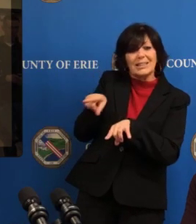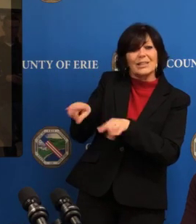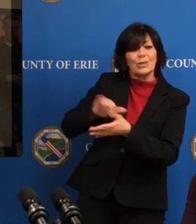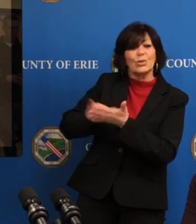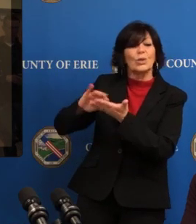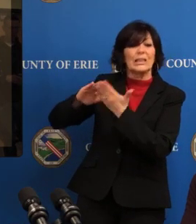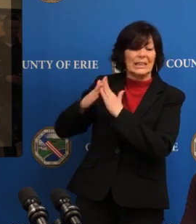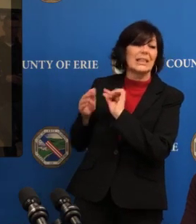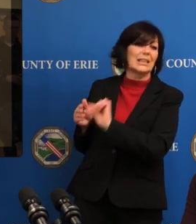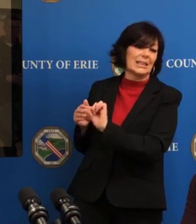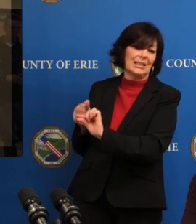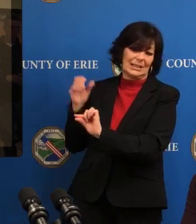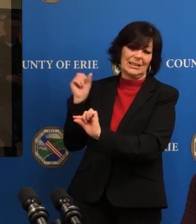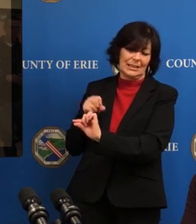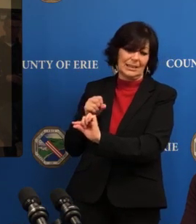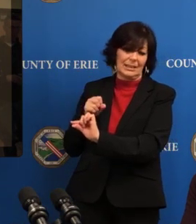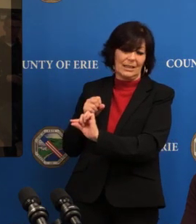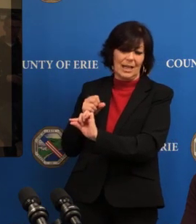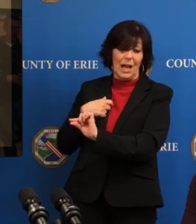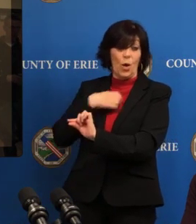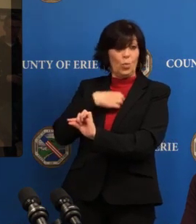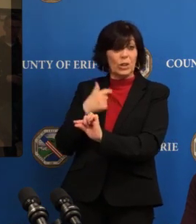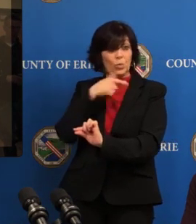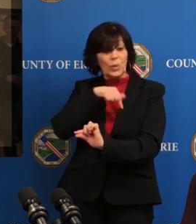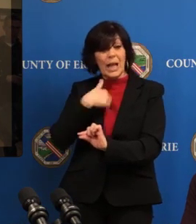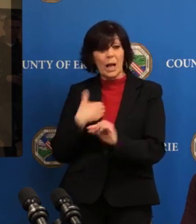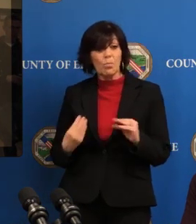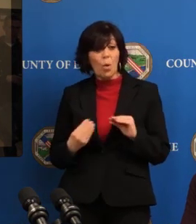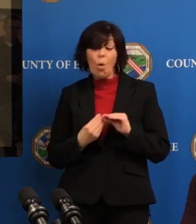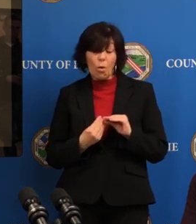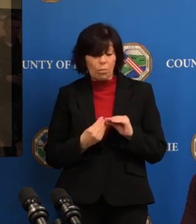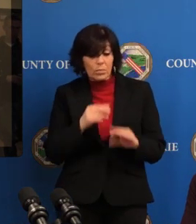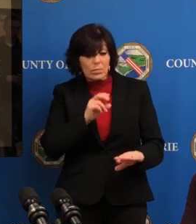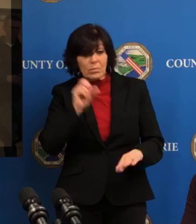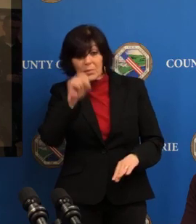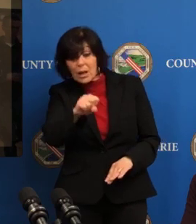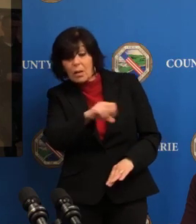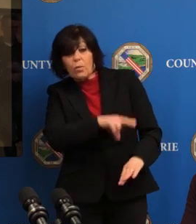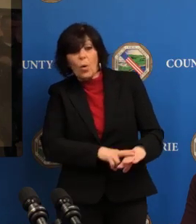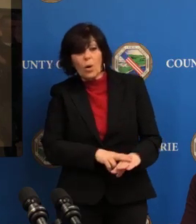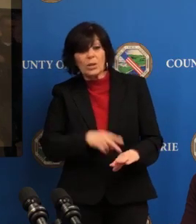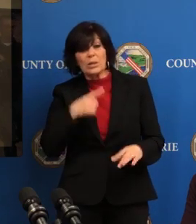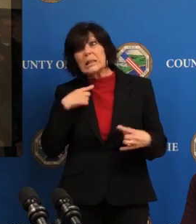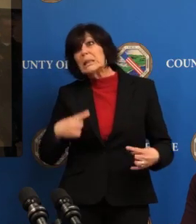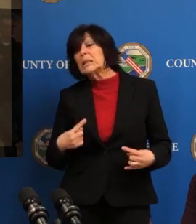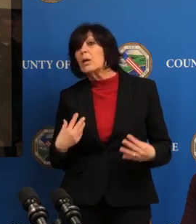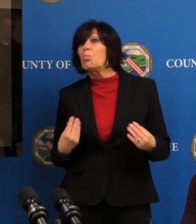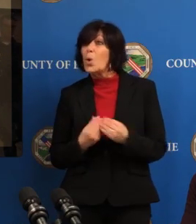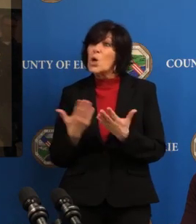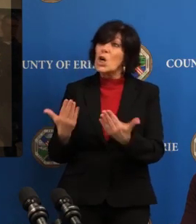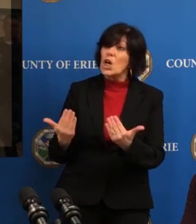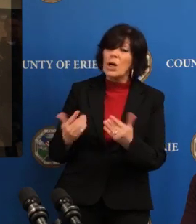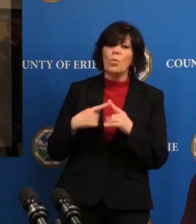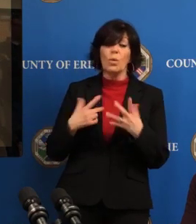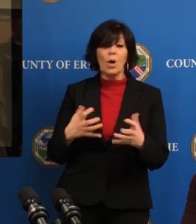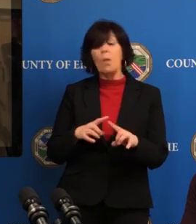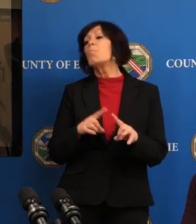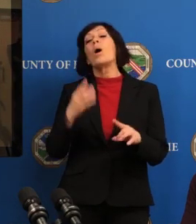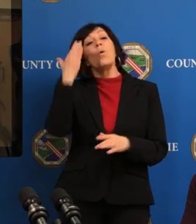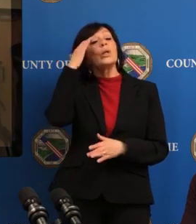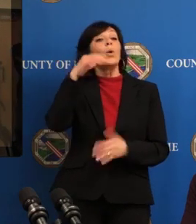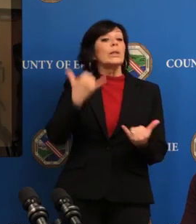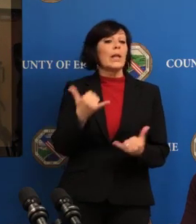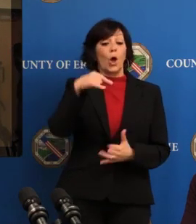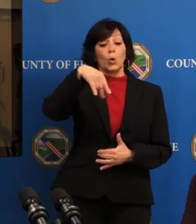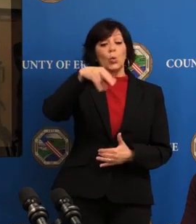City. I wish we had more. I'm not going to deny that. We've been fighting for more. We do know that Quest is